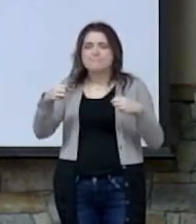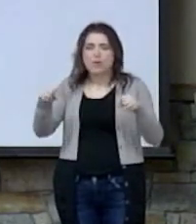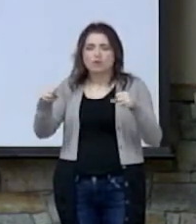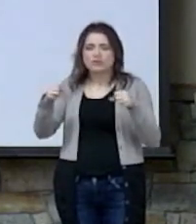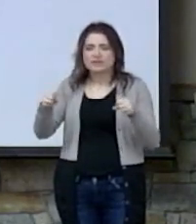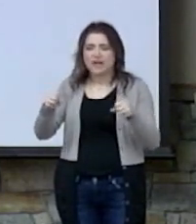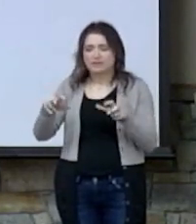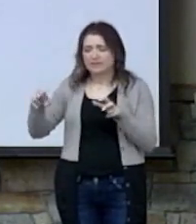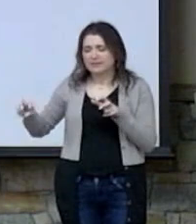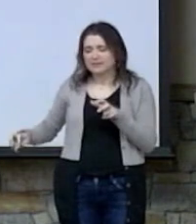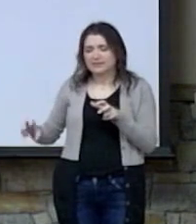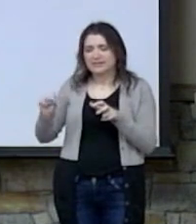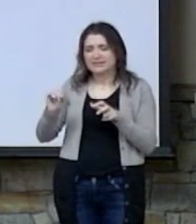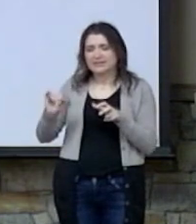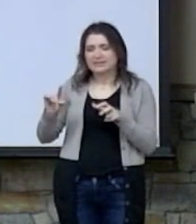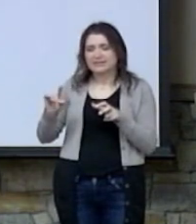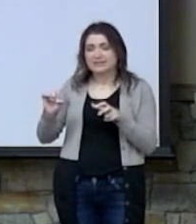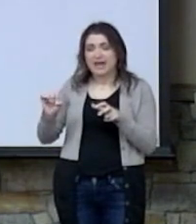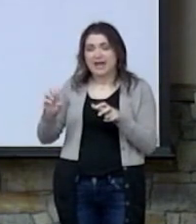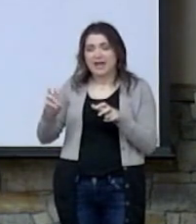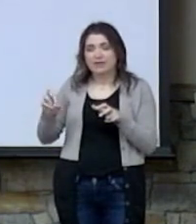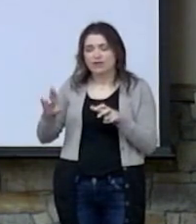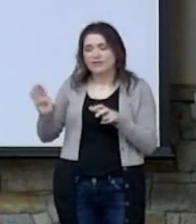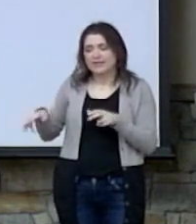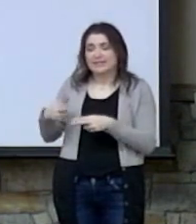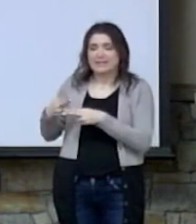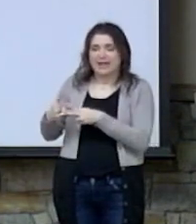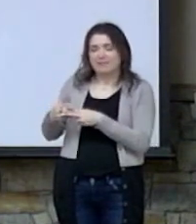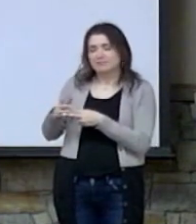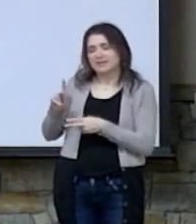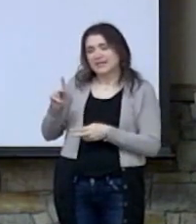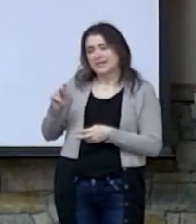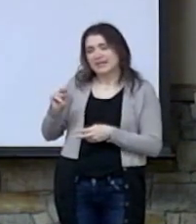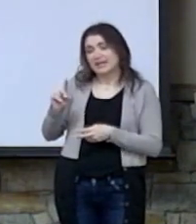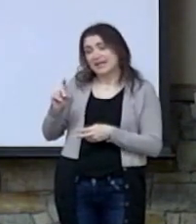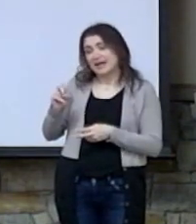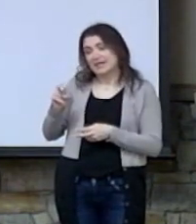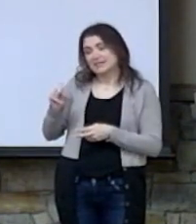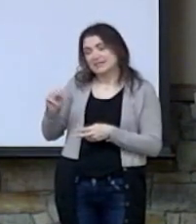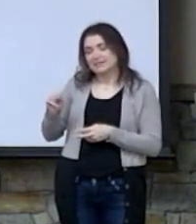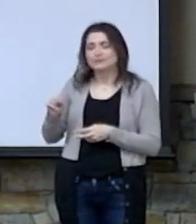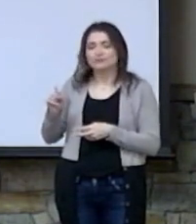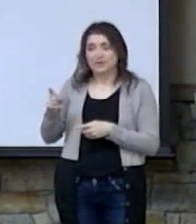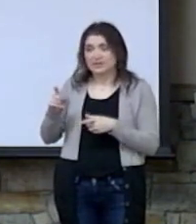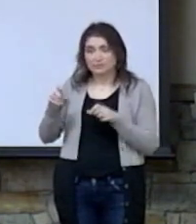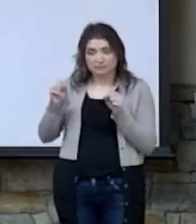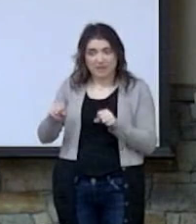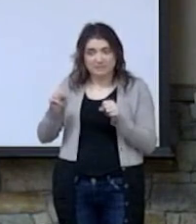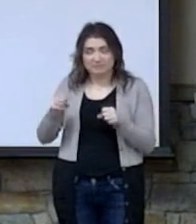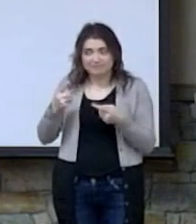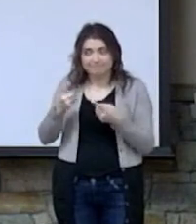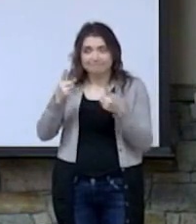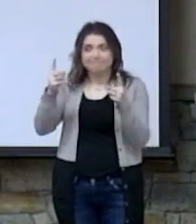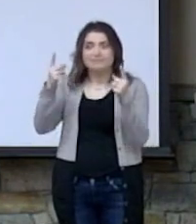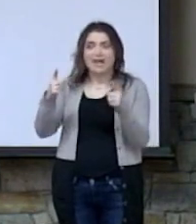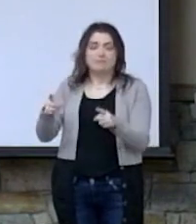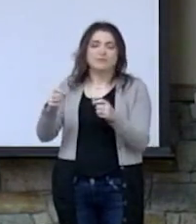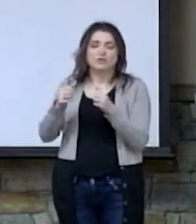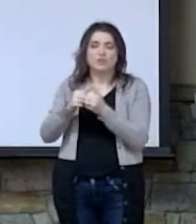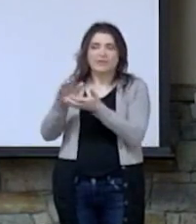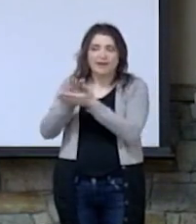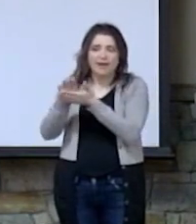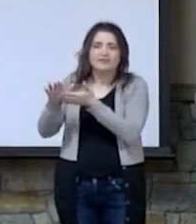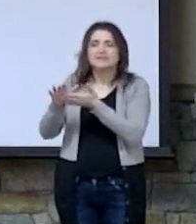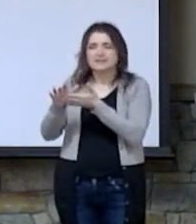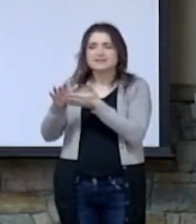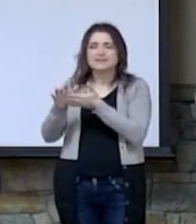and he managed to do it entirely on the generosity and kindness of strangers. You know, we live in a world where it's easy to be cynical,